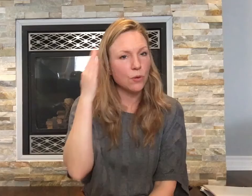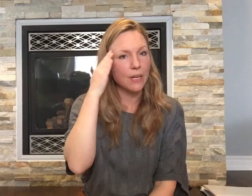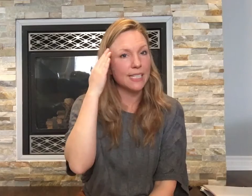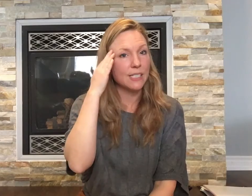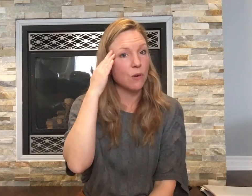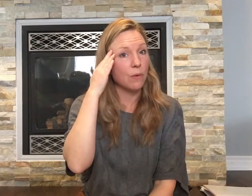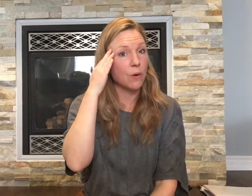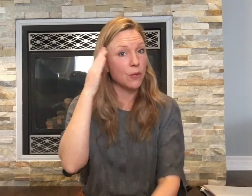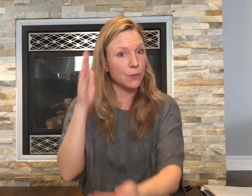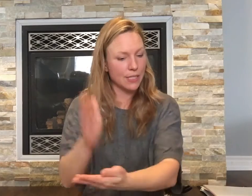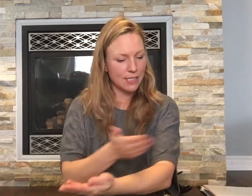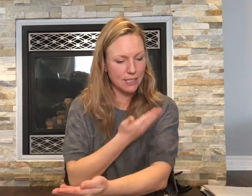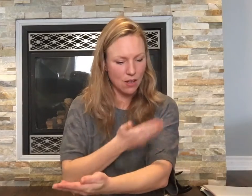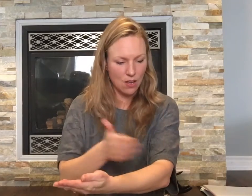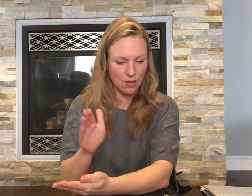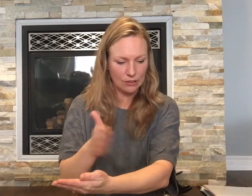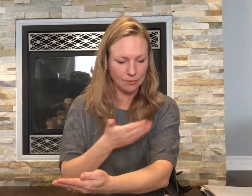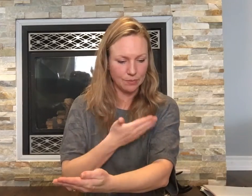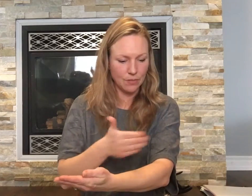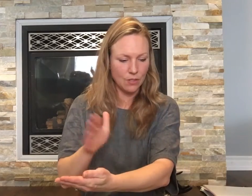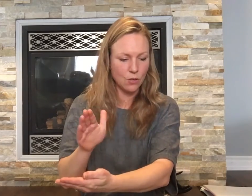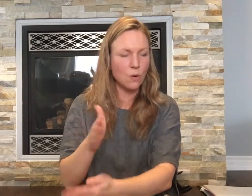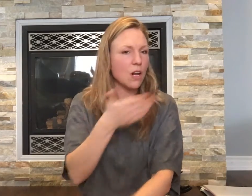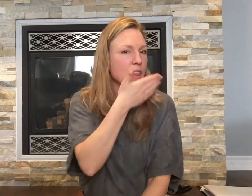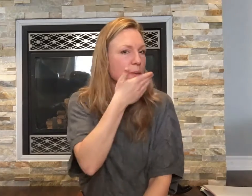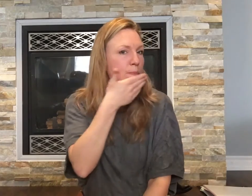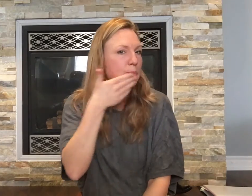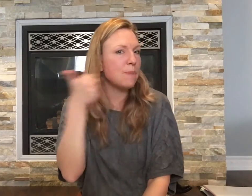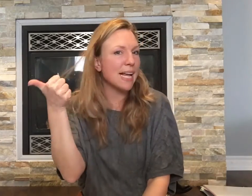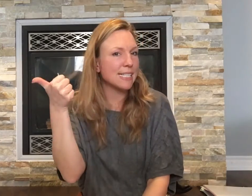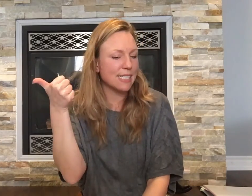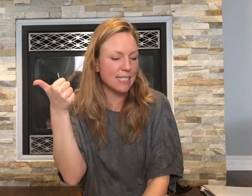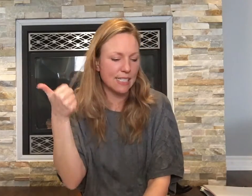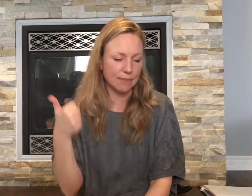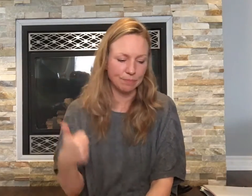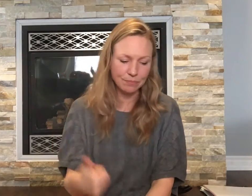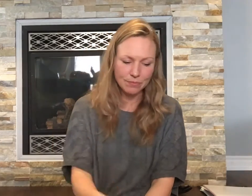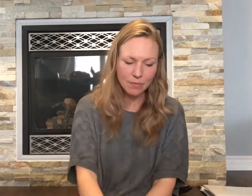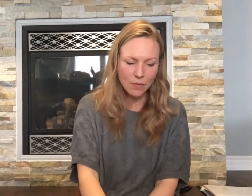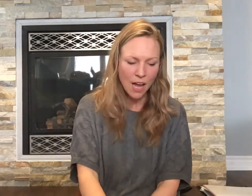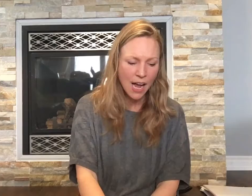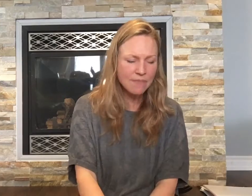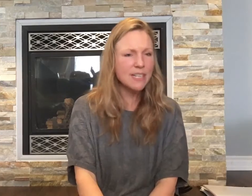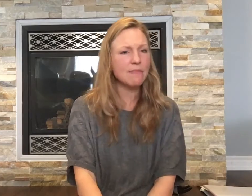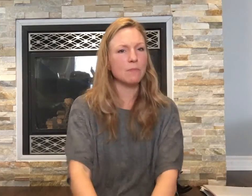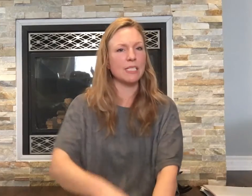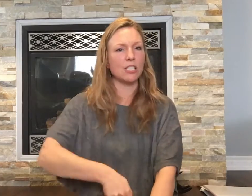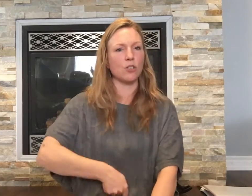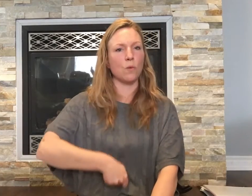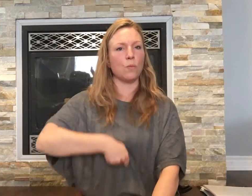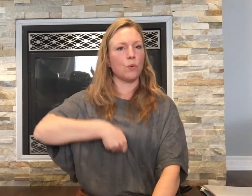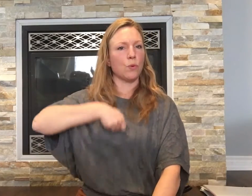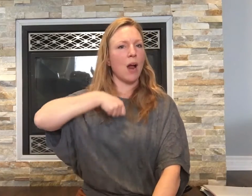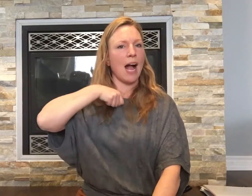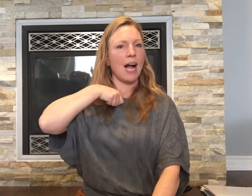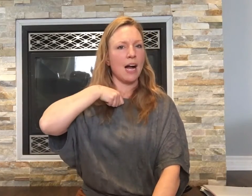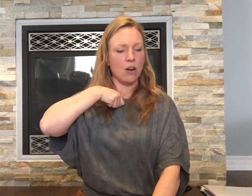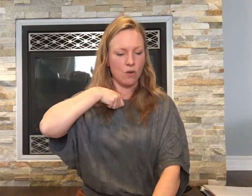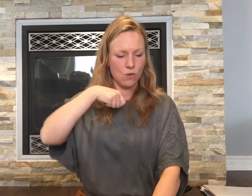it. So I wrote you this song. You are the best. I've never been so